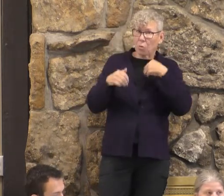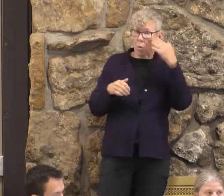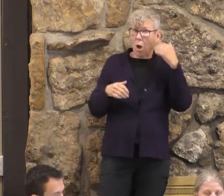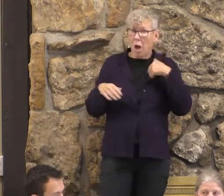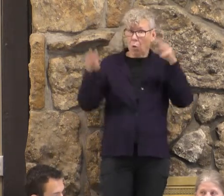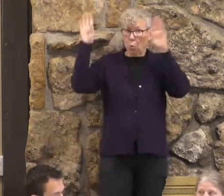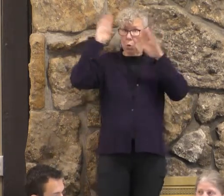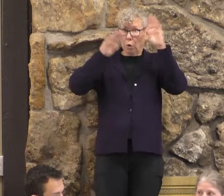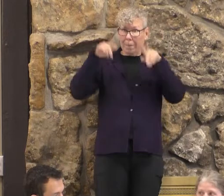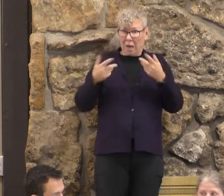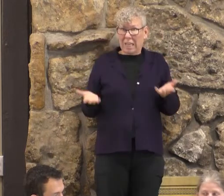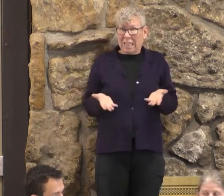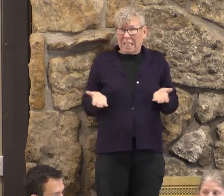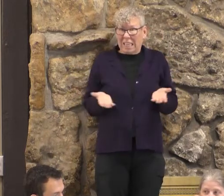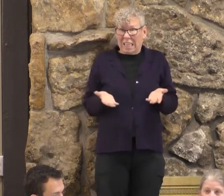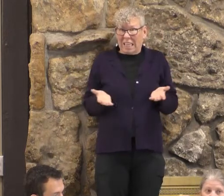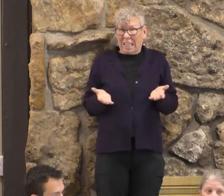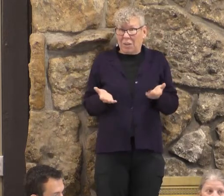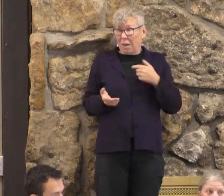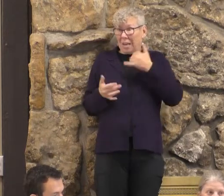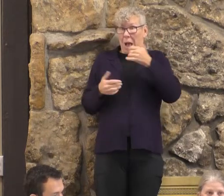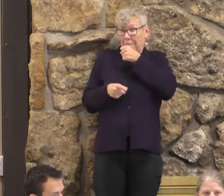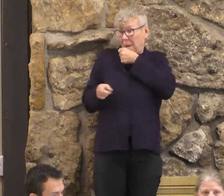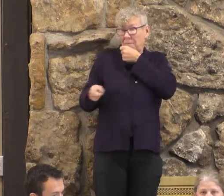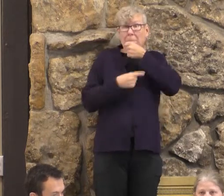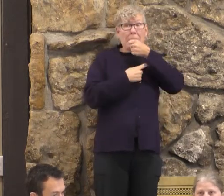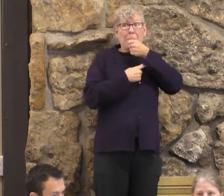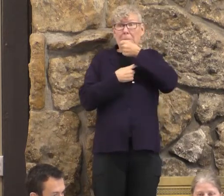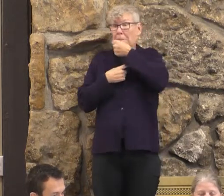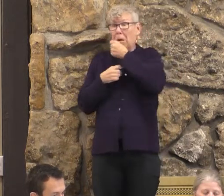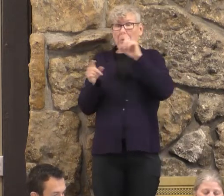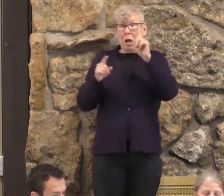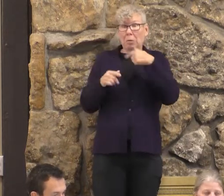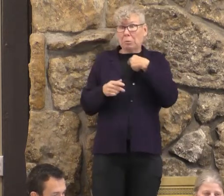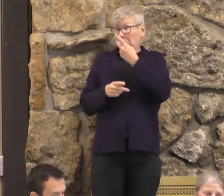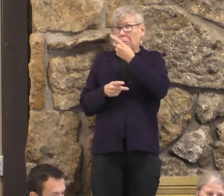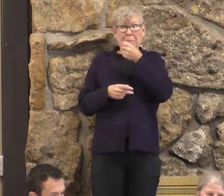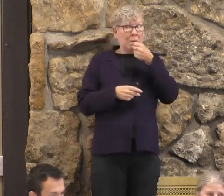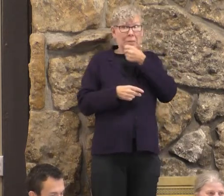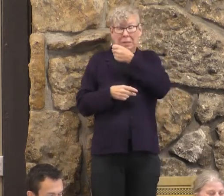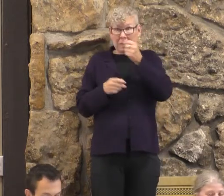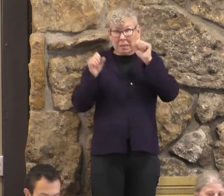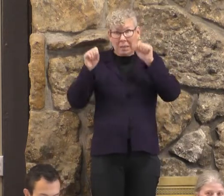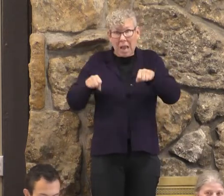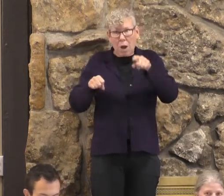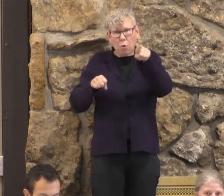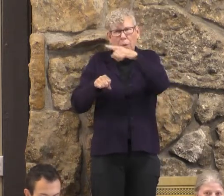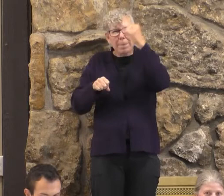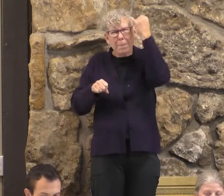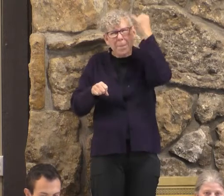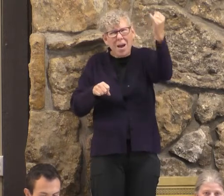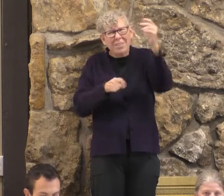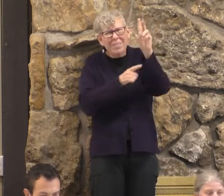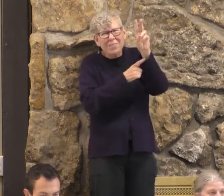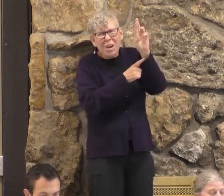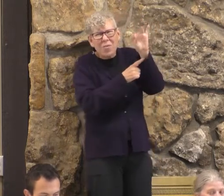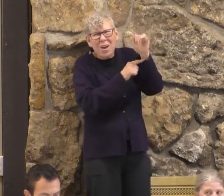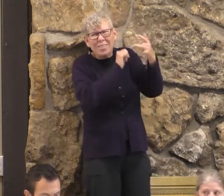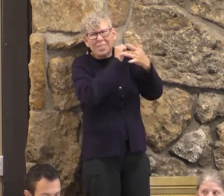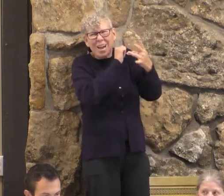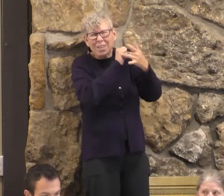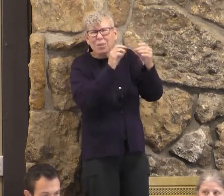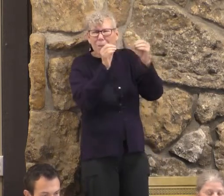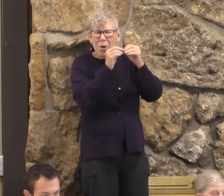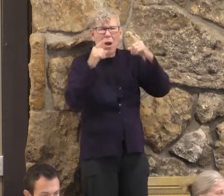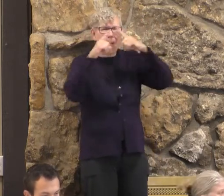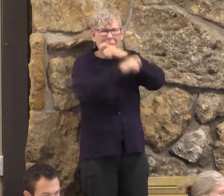a committee of five for these microphones, you know, so VRI is also technologically sometimes